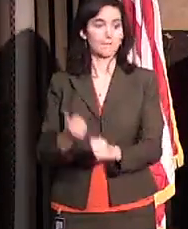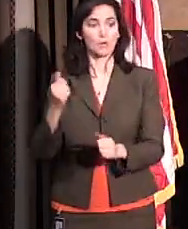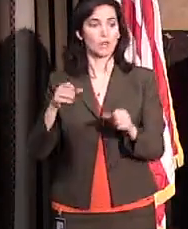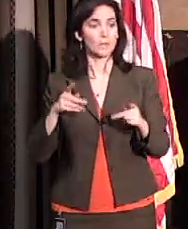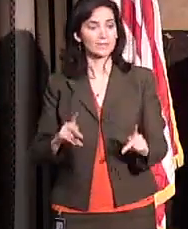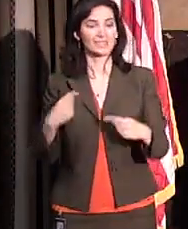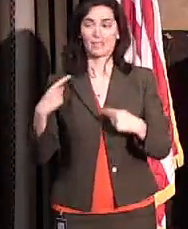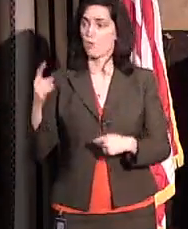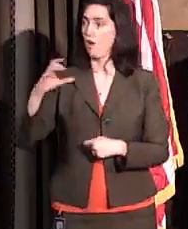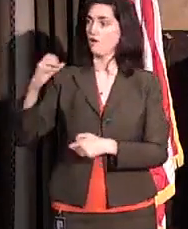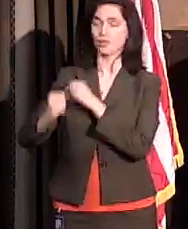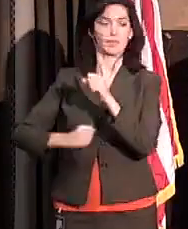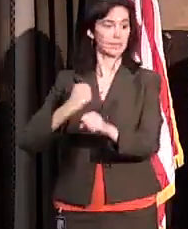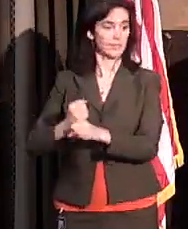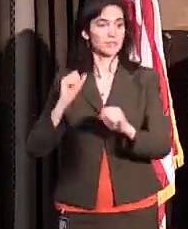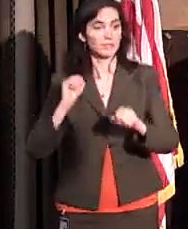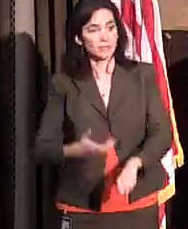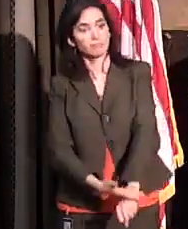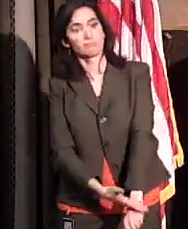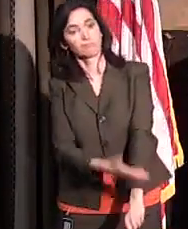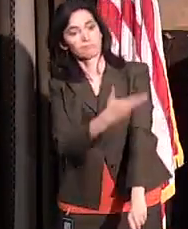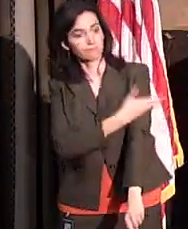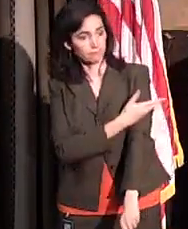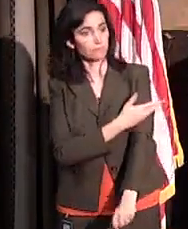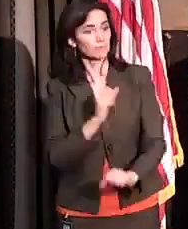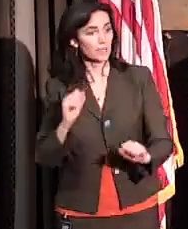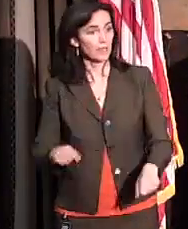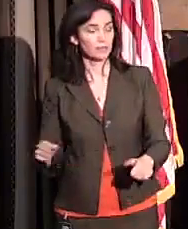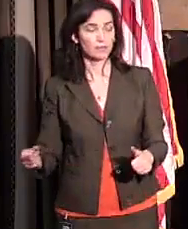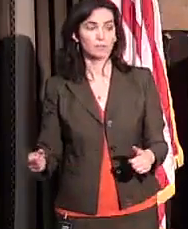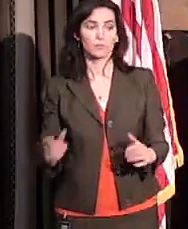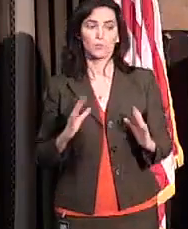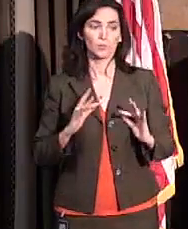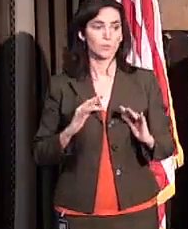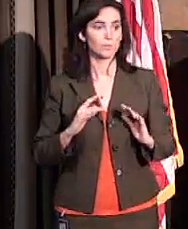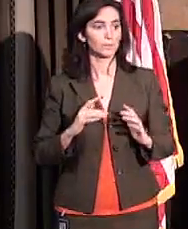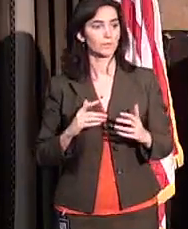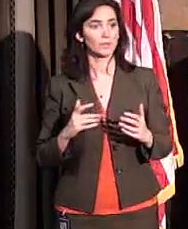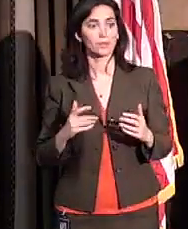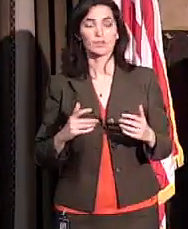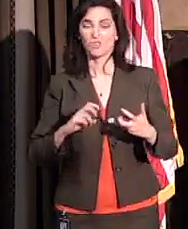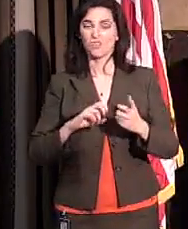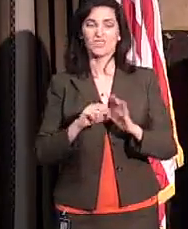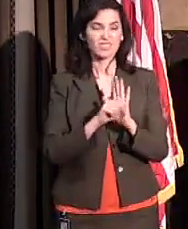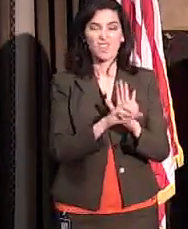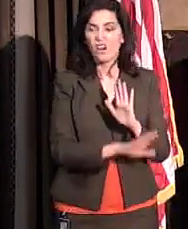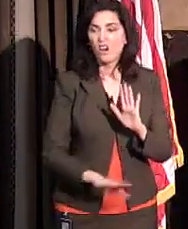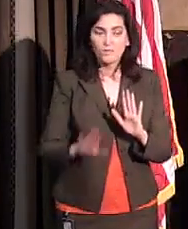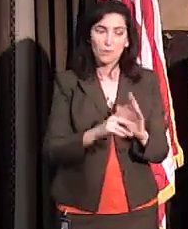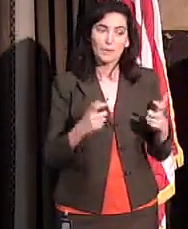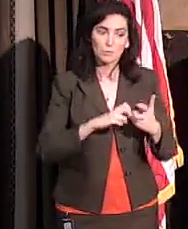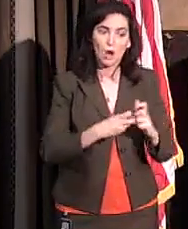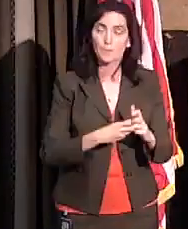to make significant advances in water and sewer, which is a tremendous problem all across the state of Louisiana.